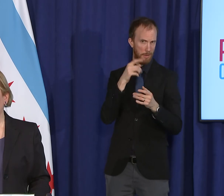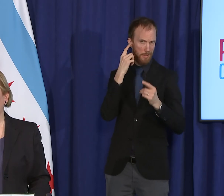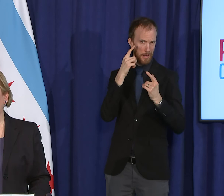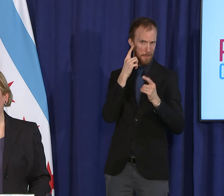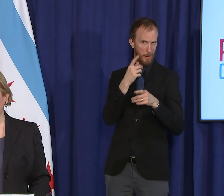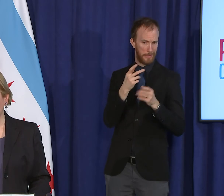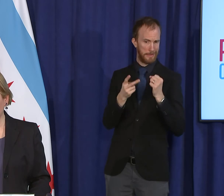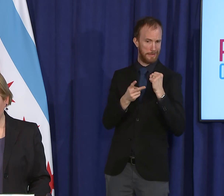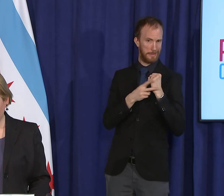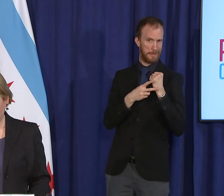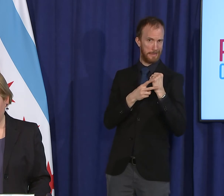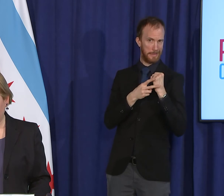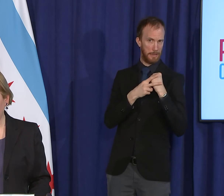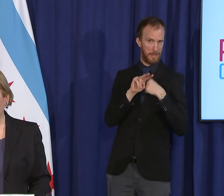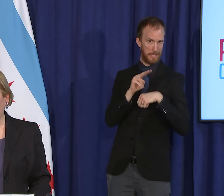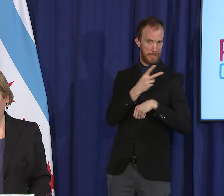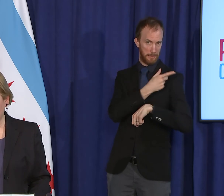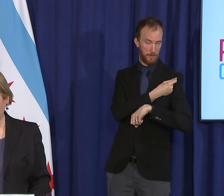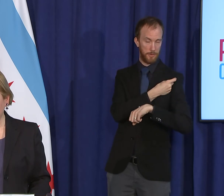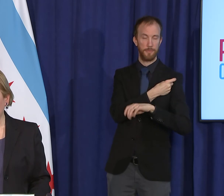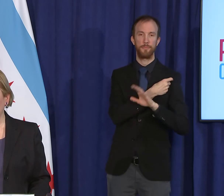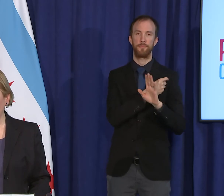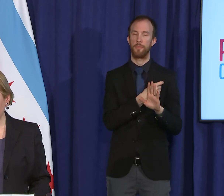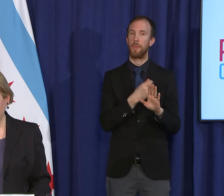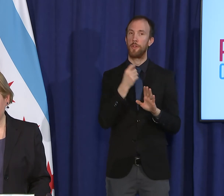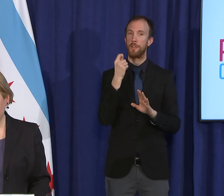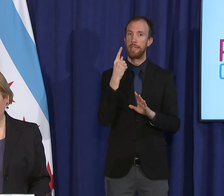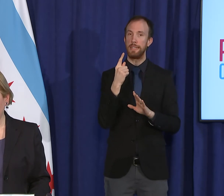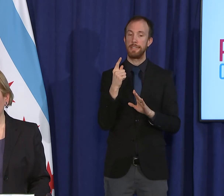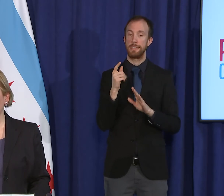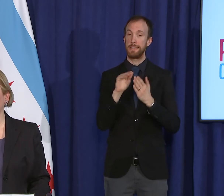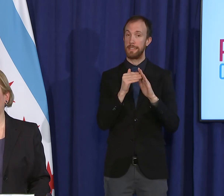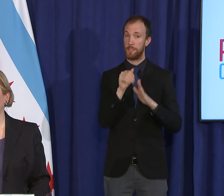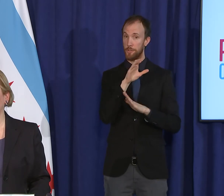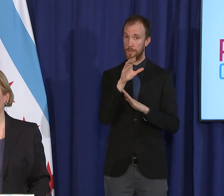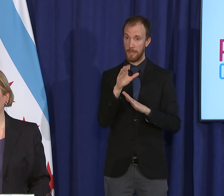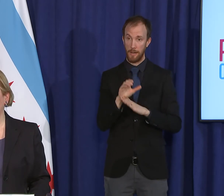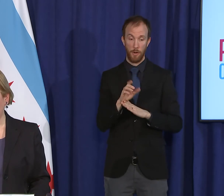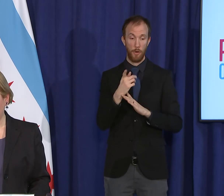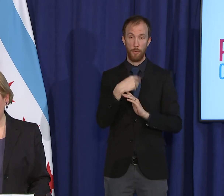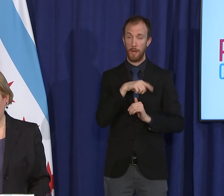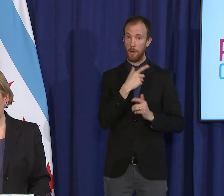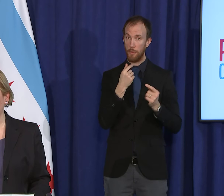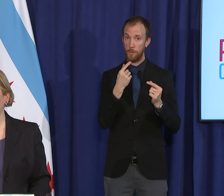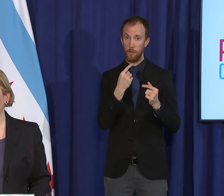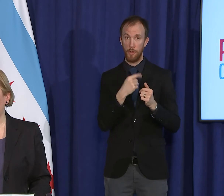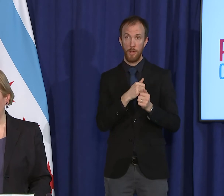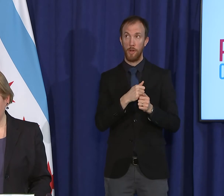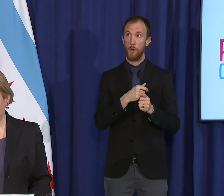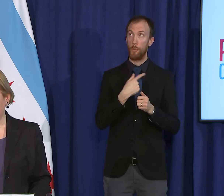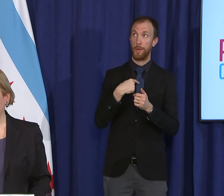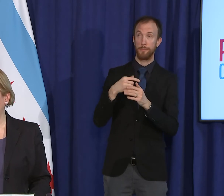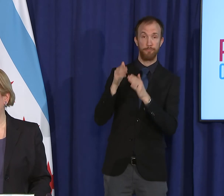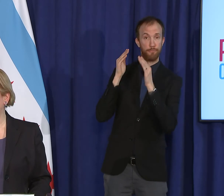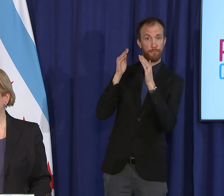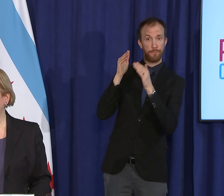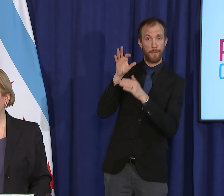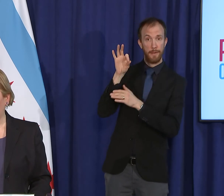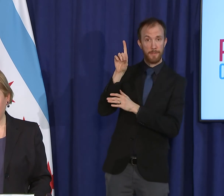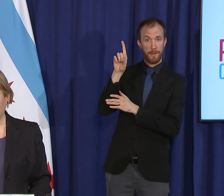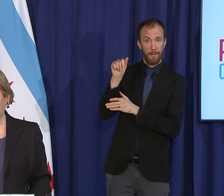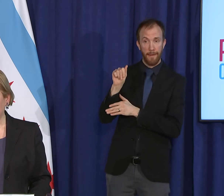Chicago absolutely has and will continue to follow the FDA and the